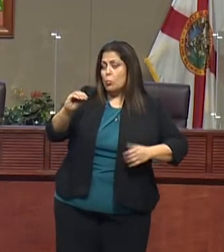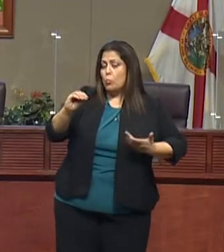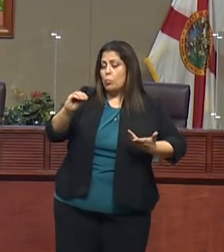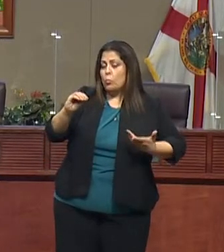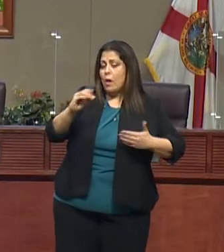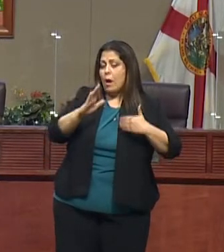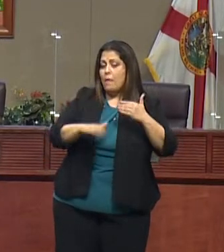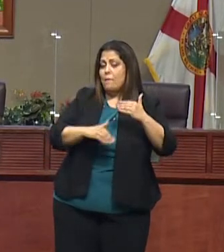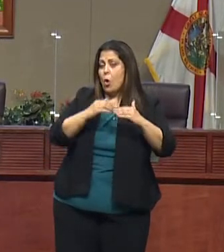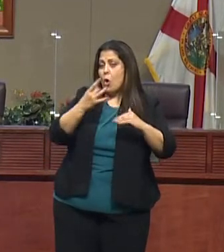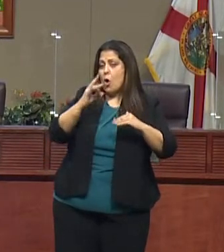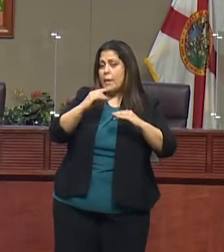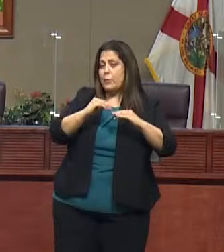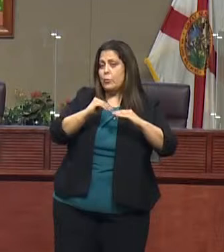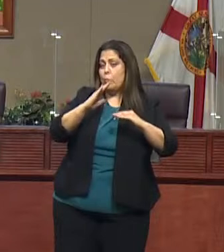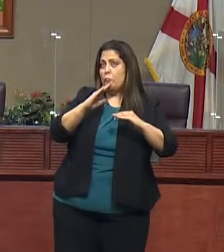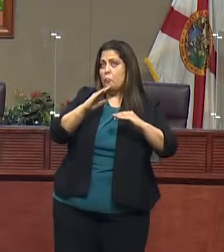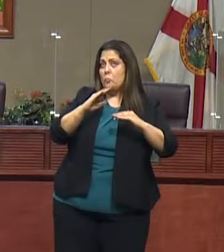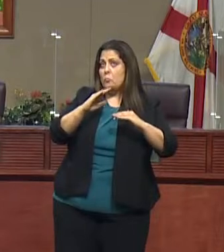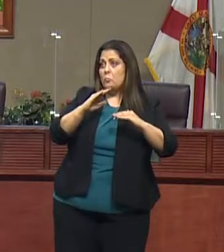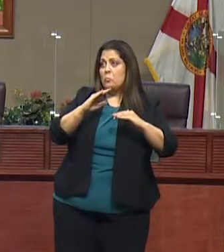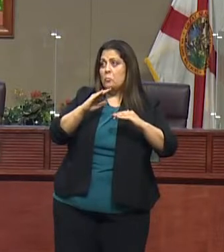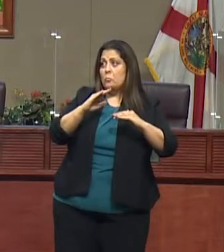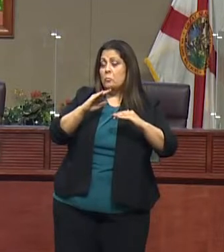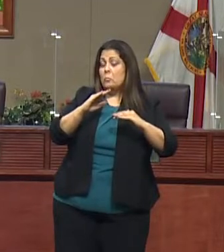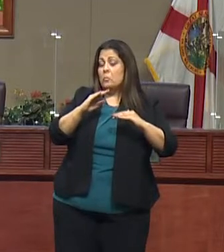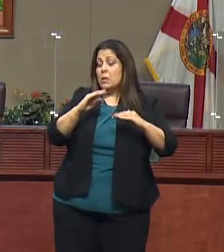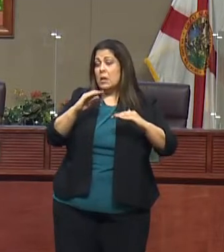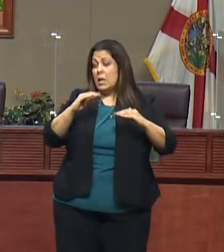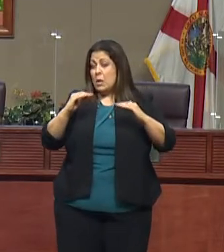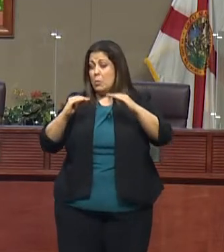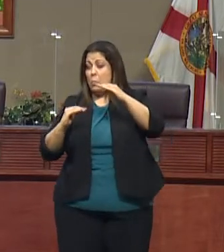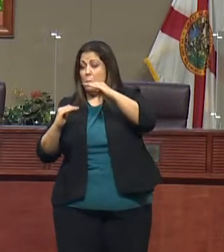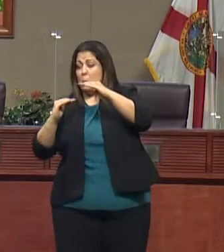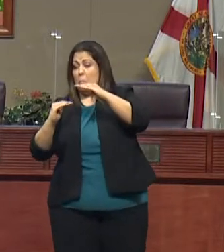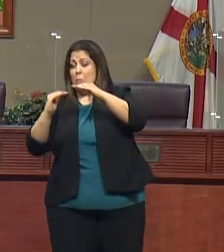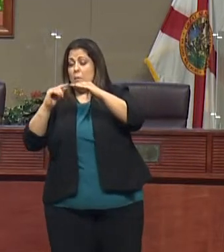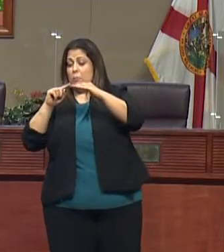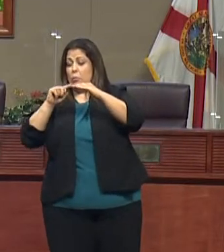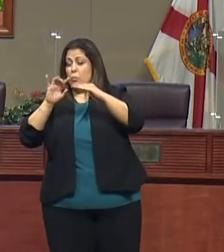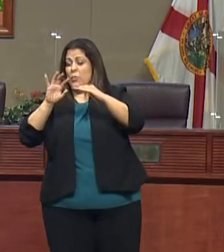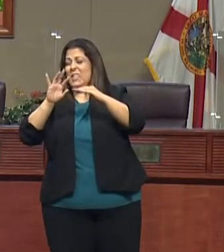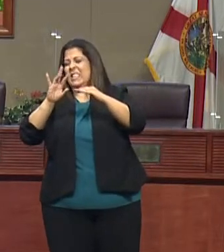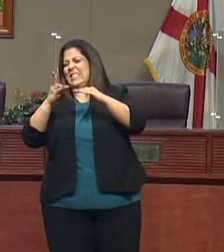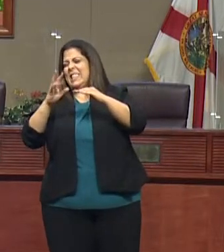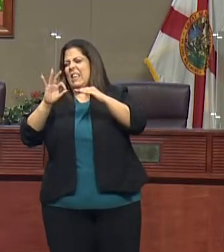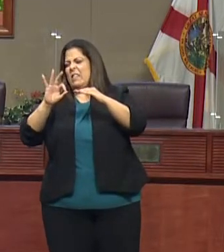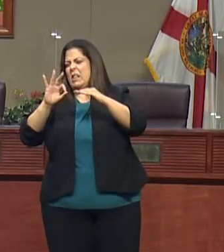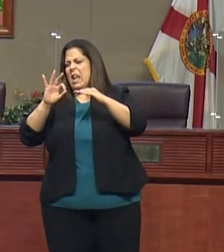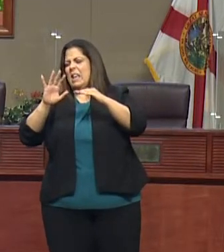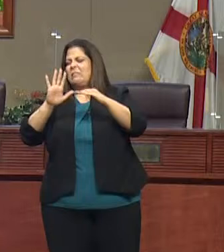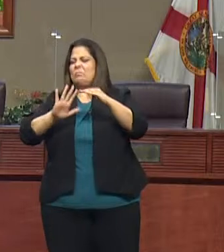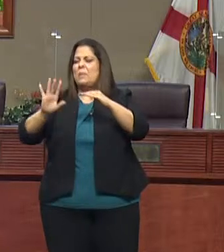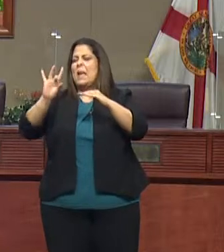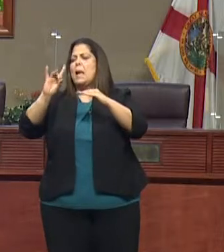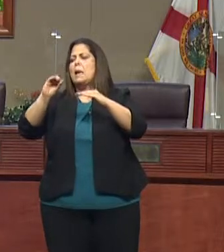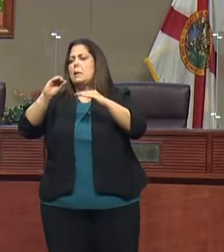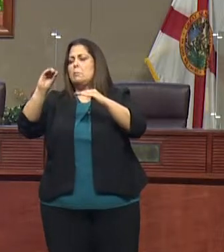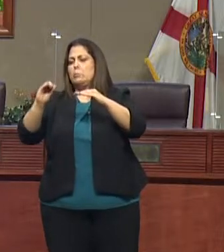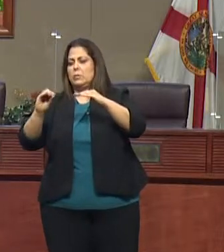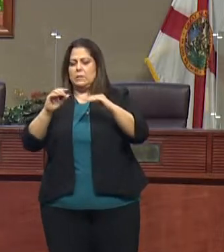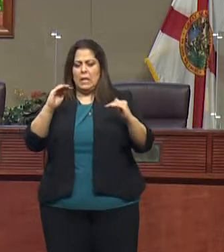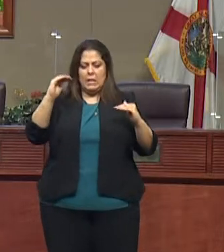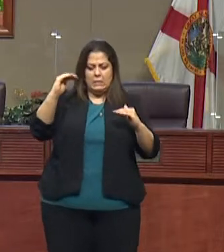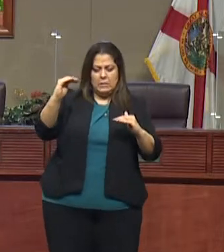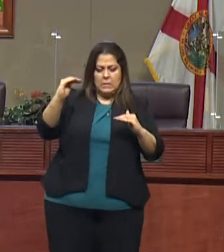adult population, getting to 79, roughly 80%, that means we have to do